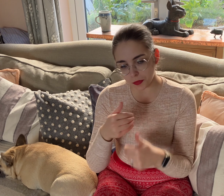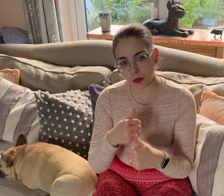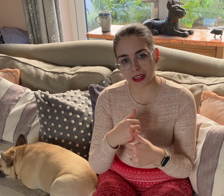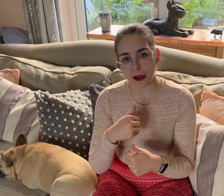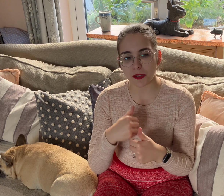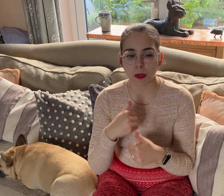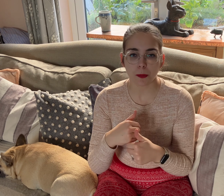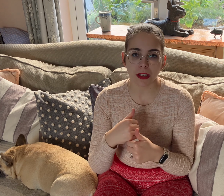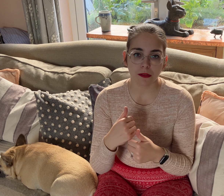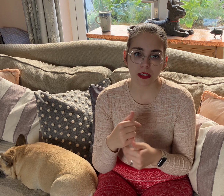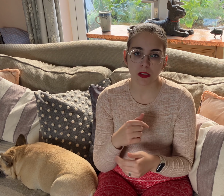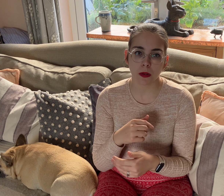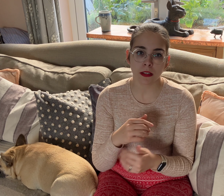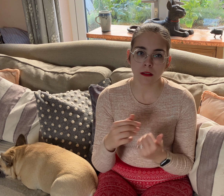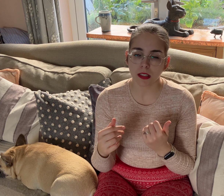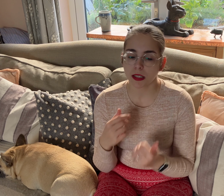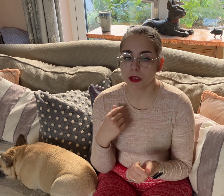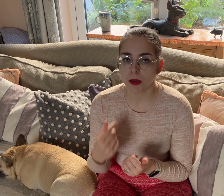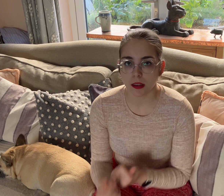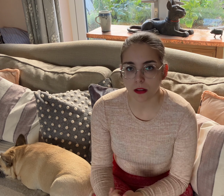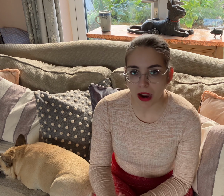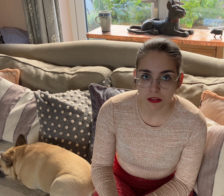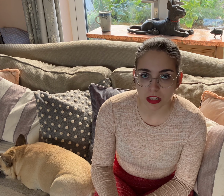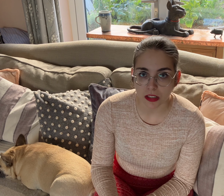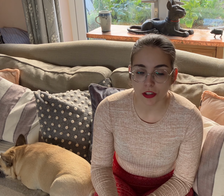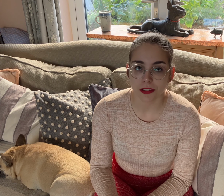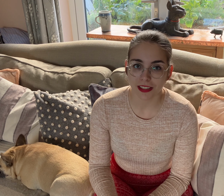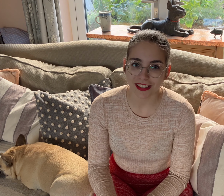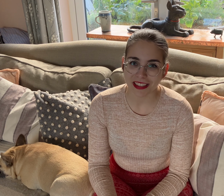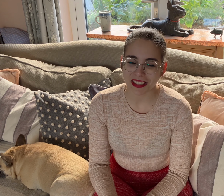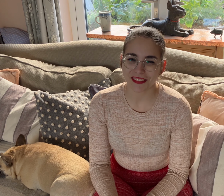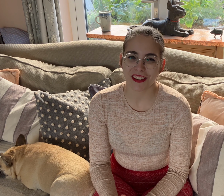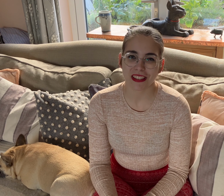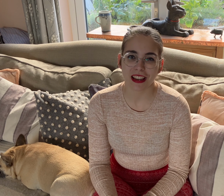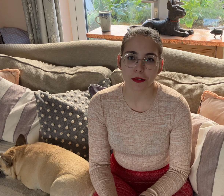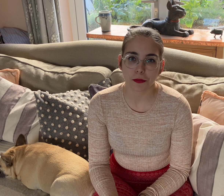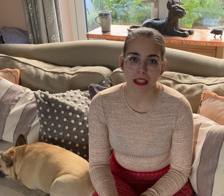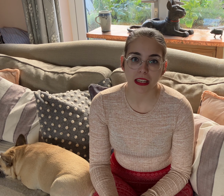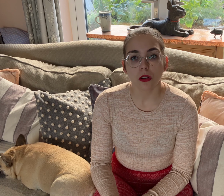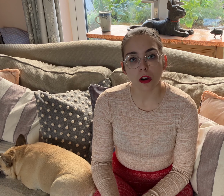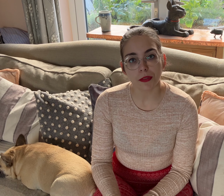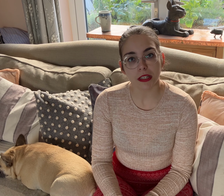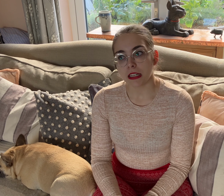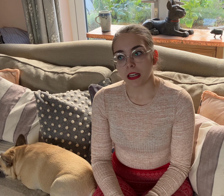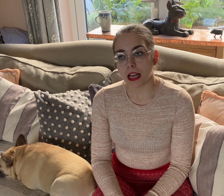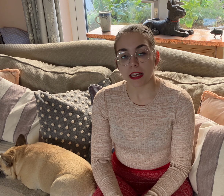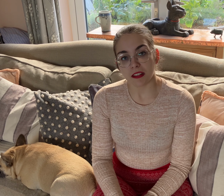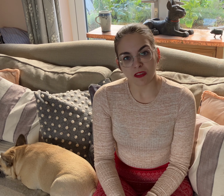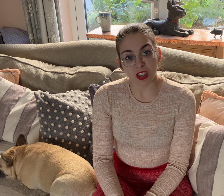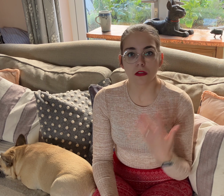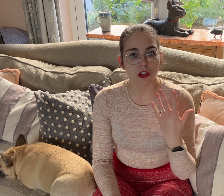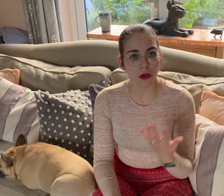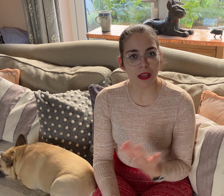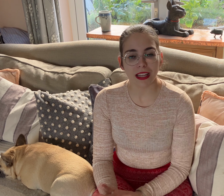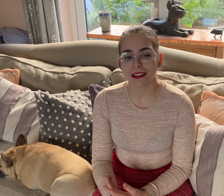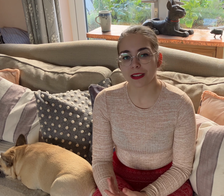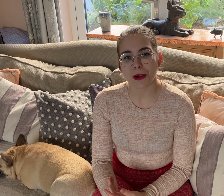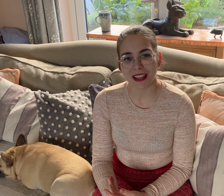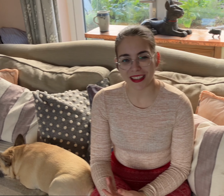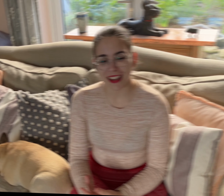overlaps with the previous one, you'll see whether you have the chance to sign the first line of the chorus. And if not, join us where you can.